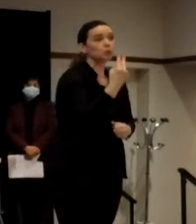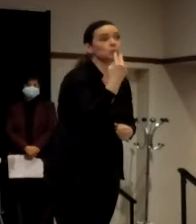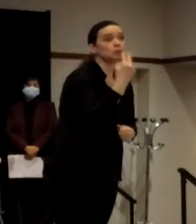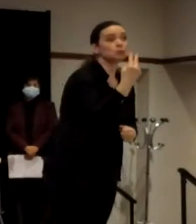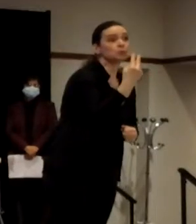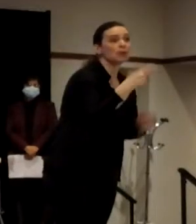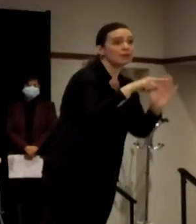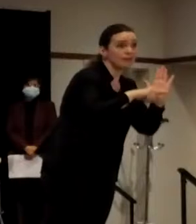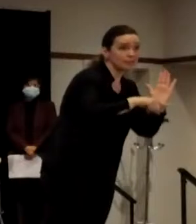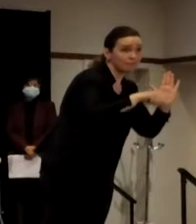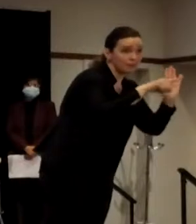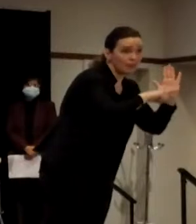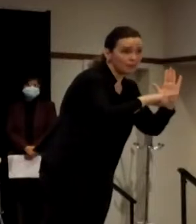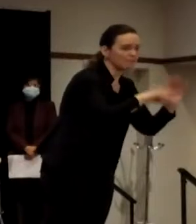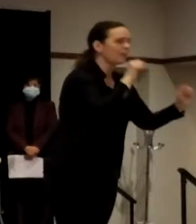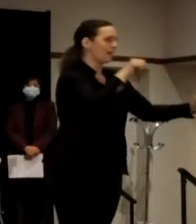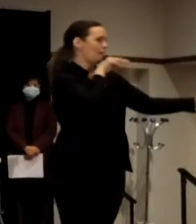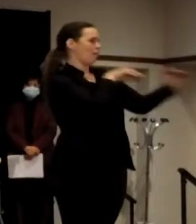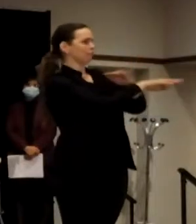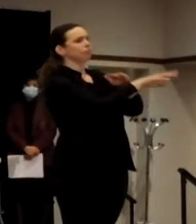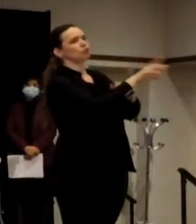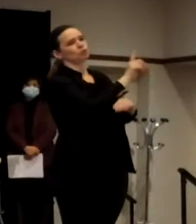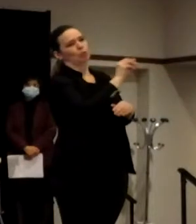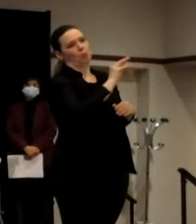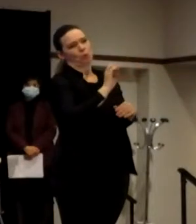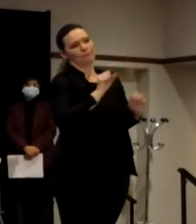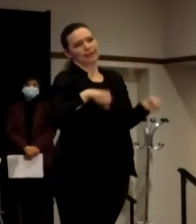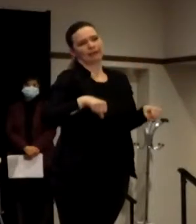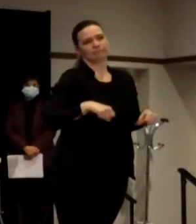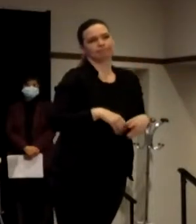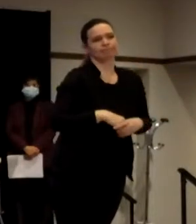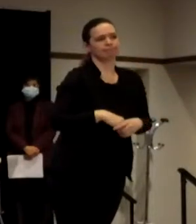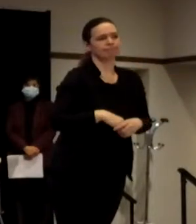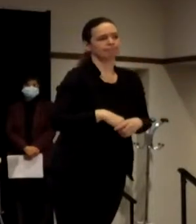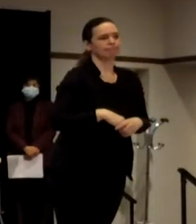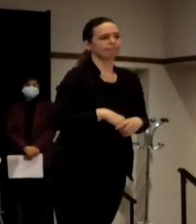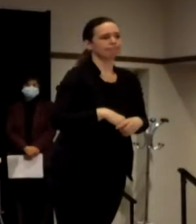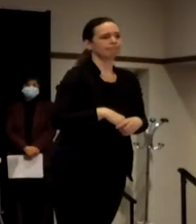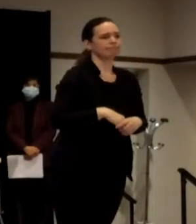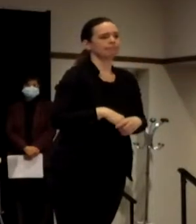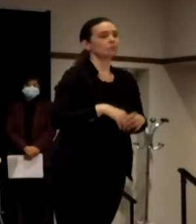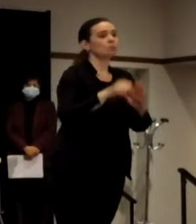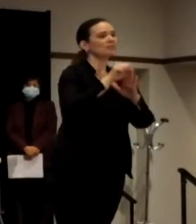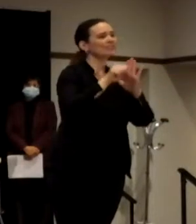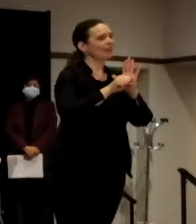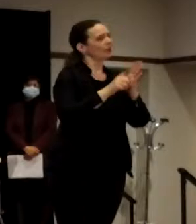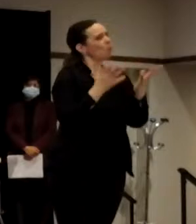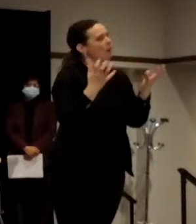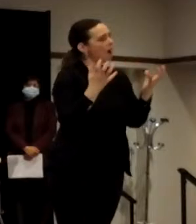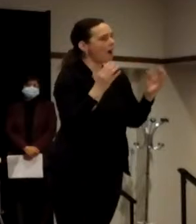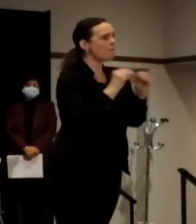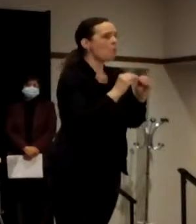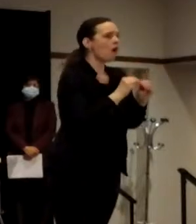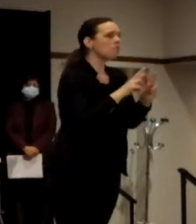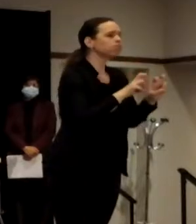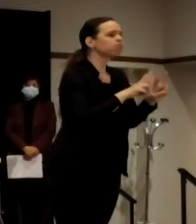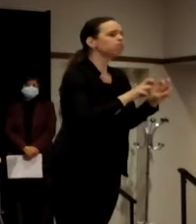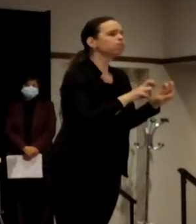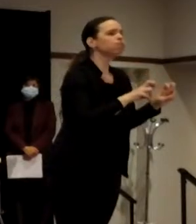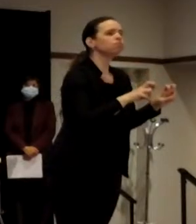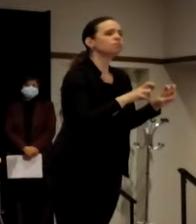was some increased mitigation that the state wanted. It was better